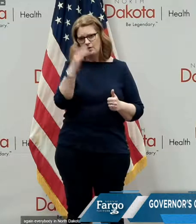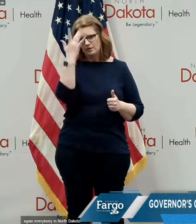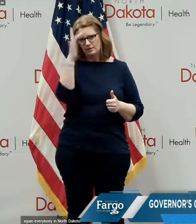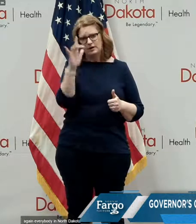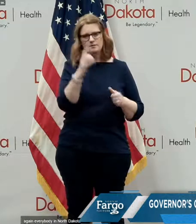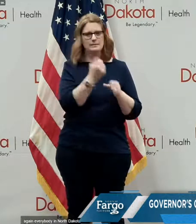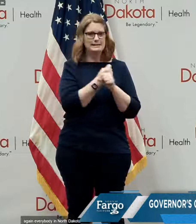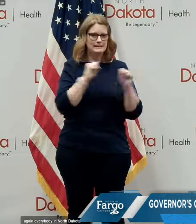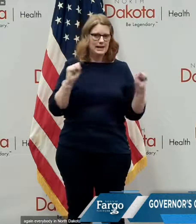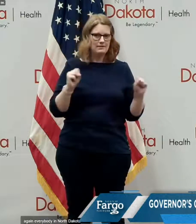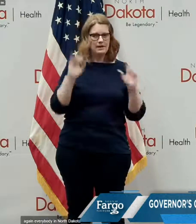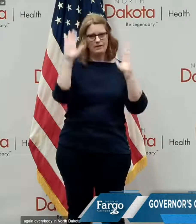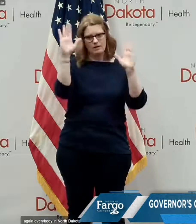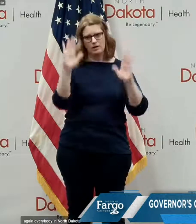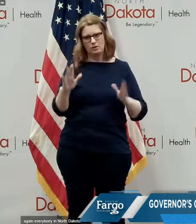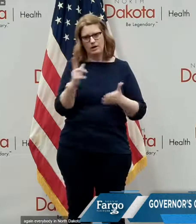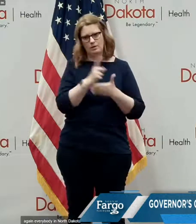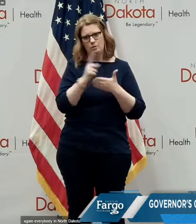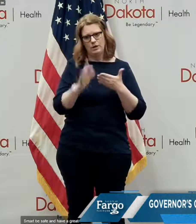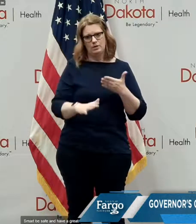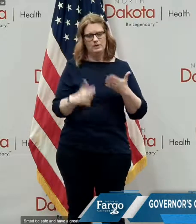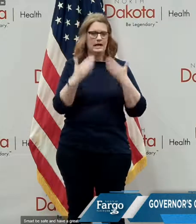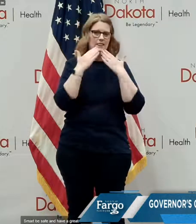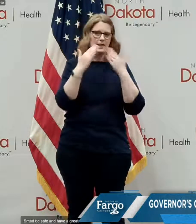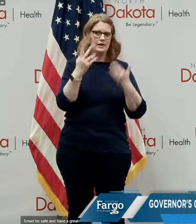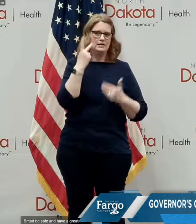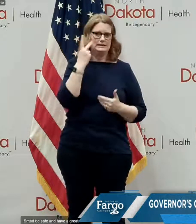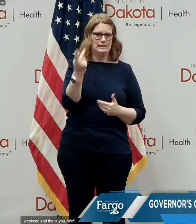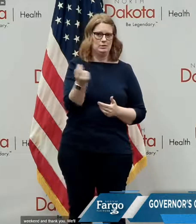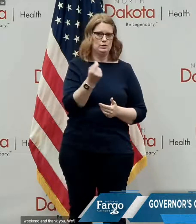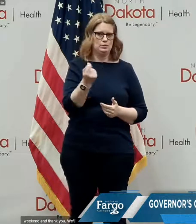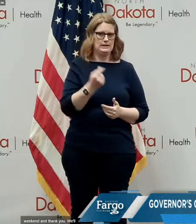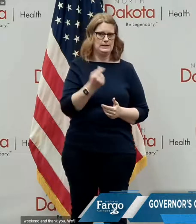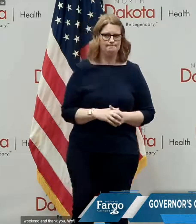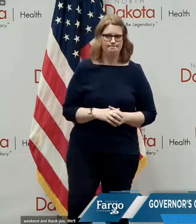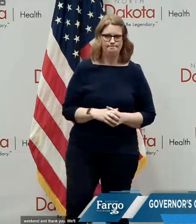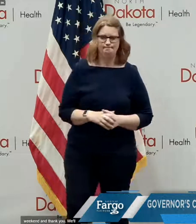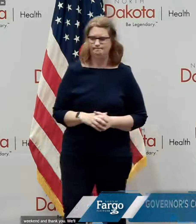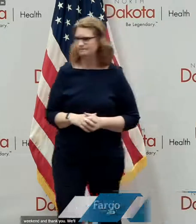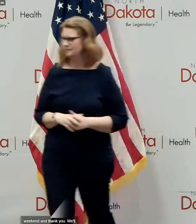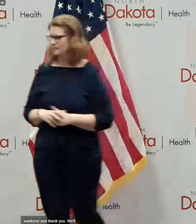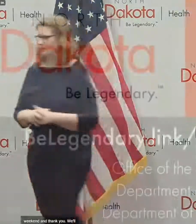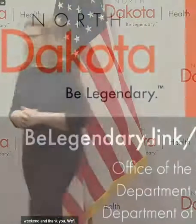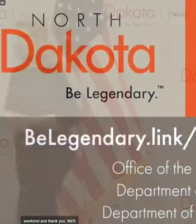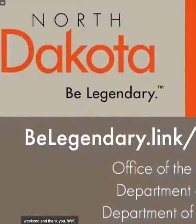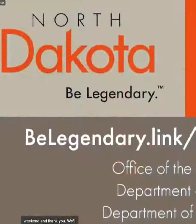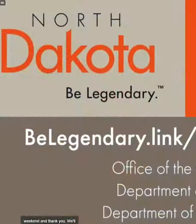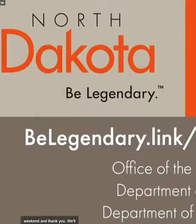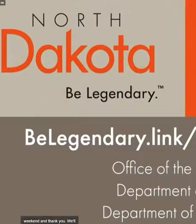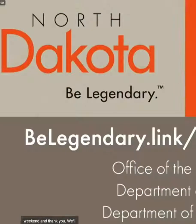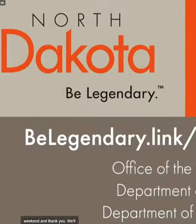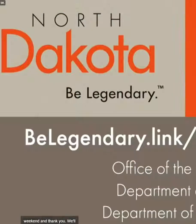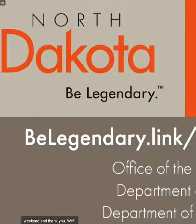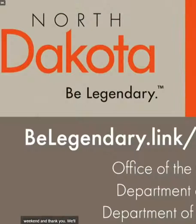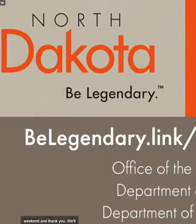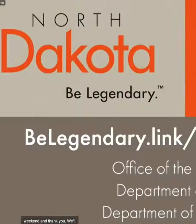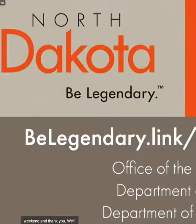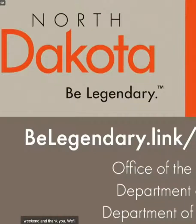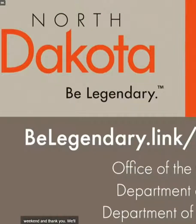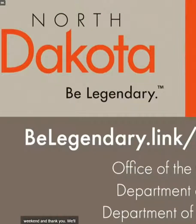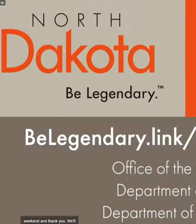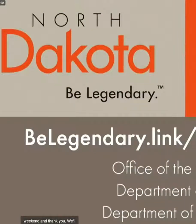safe, and have a great weekend. And thank you. We'll see you on Tuesday.